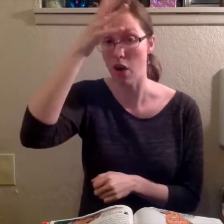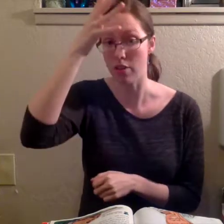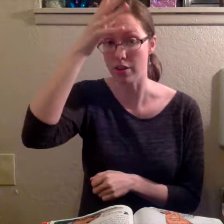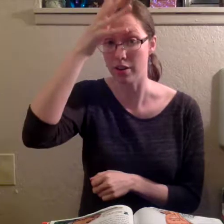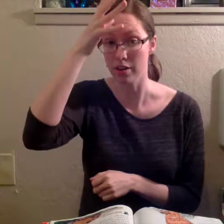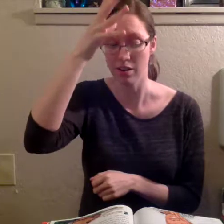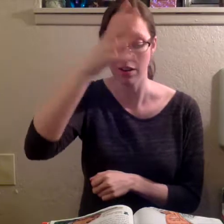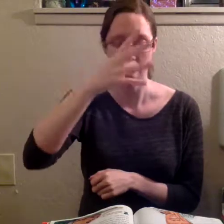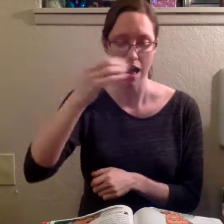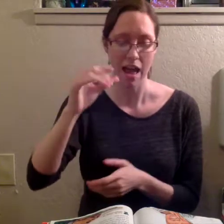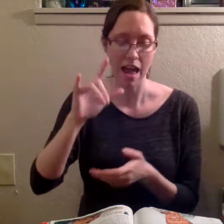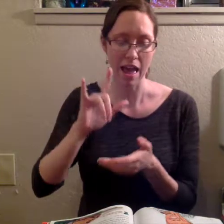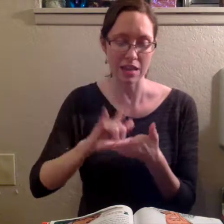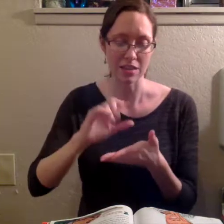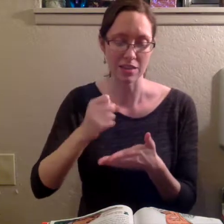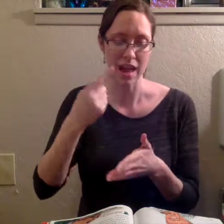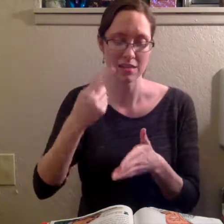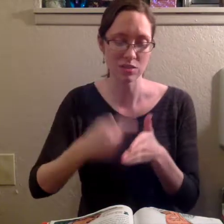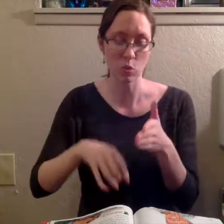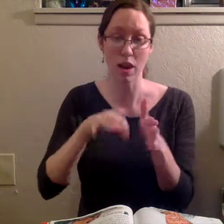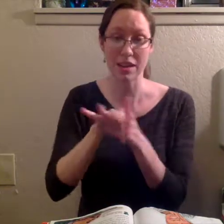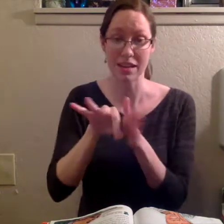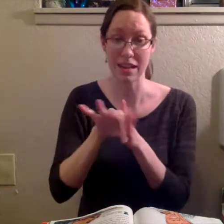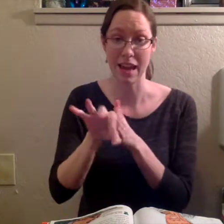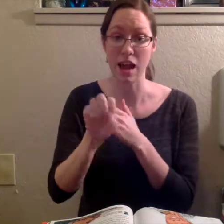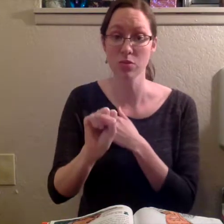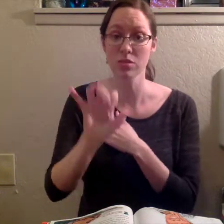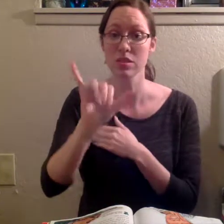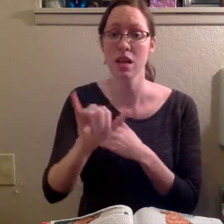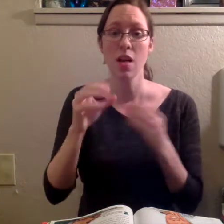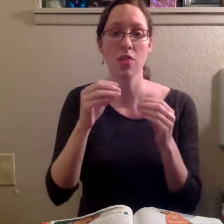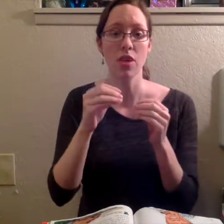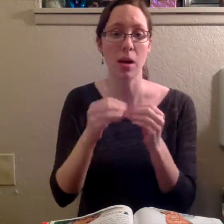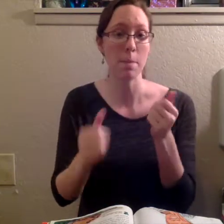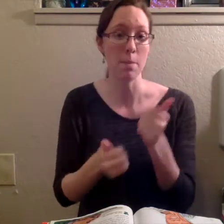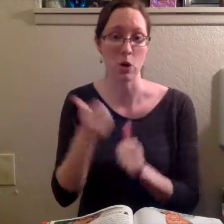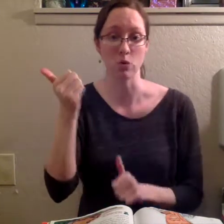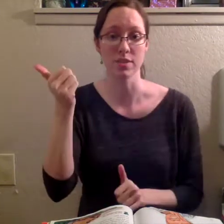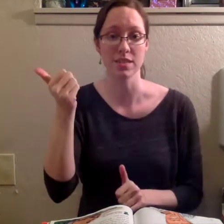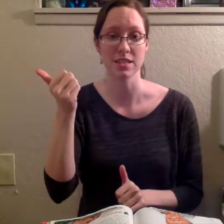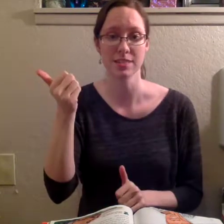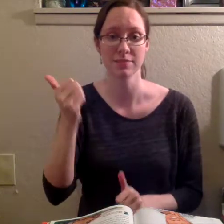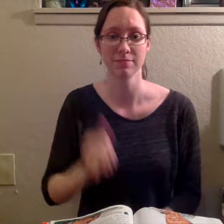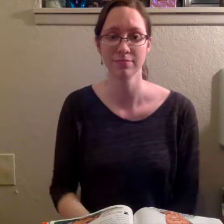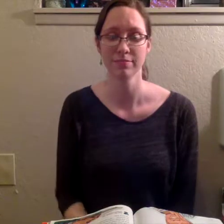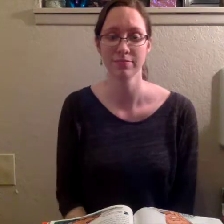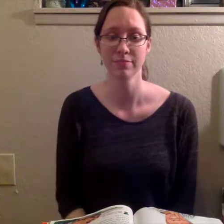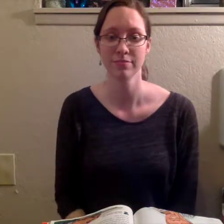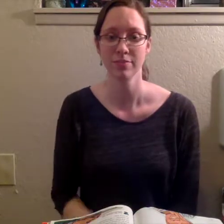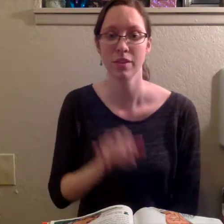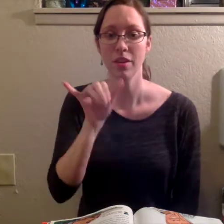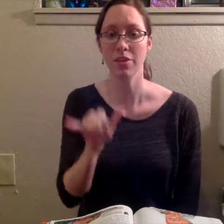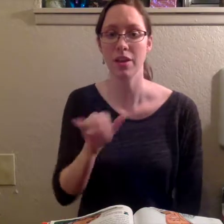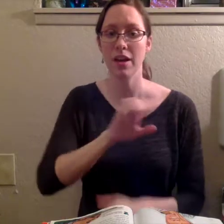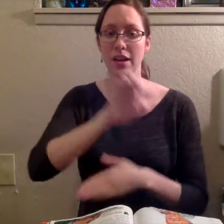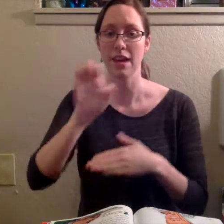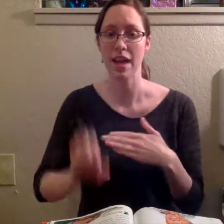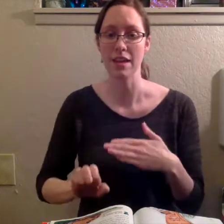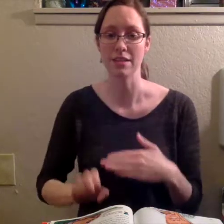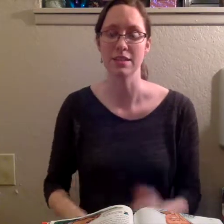father, and that's what counts the most." The end.